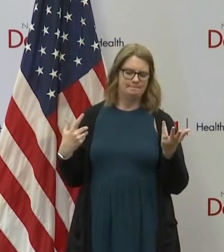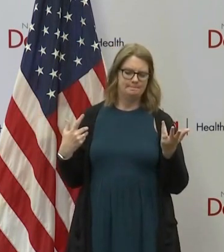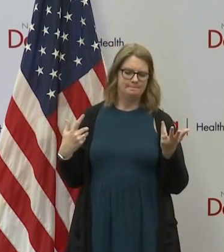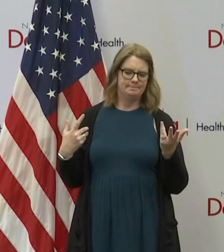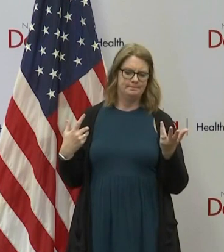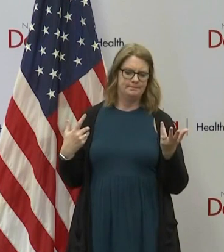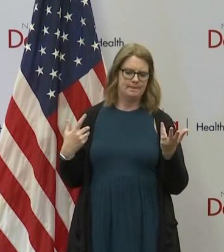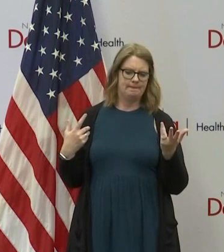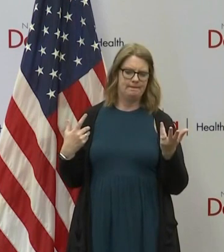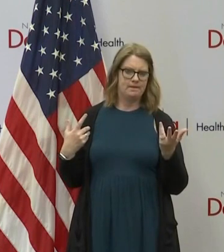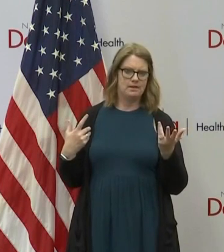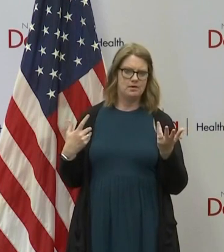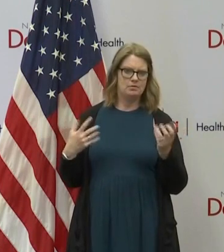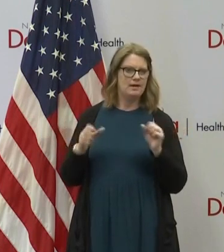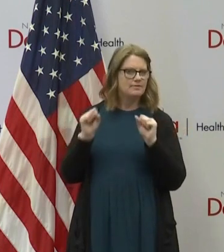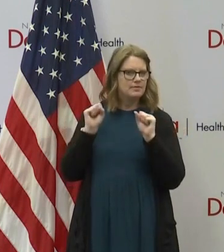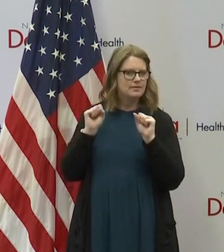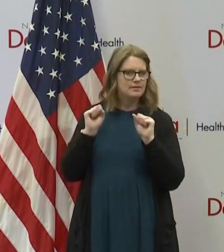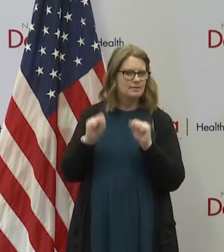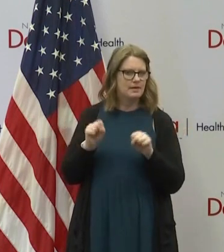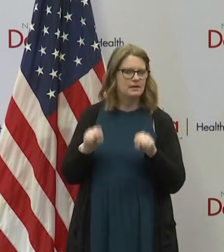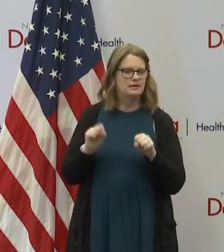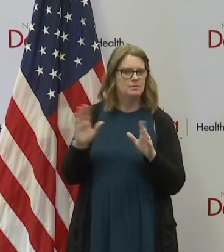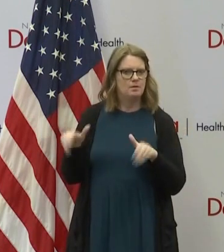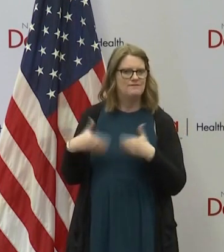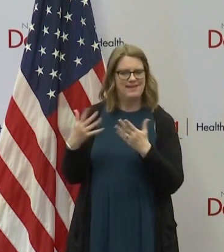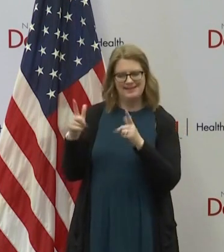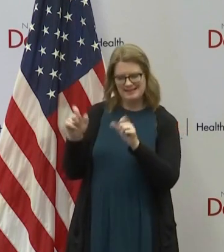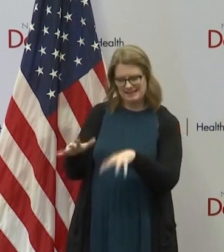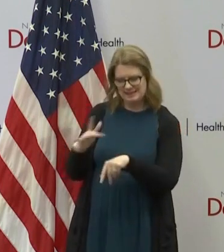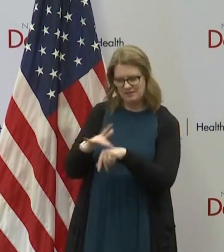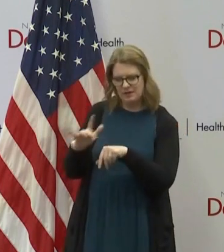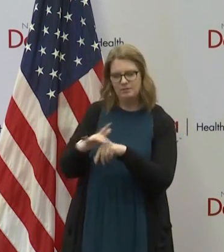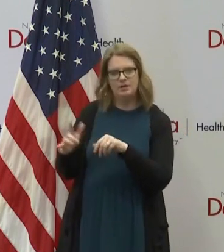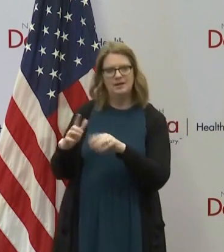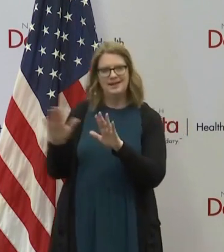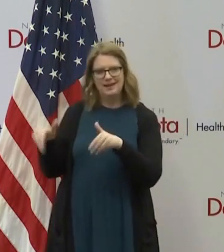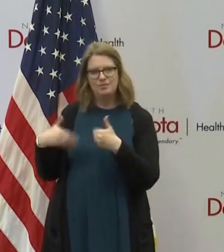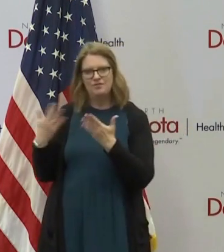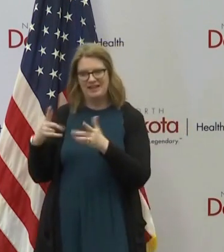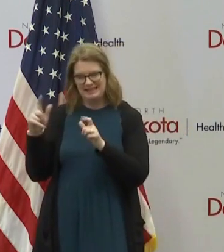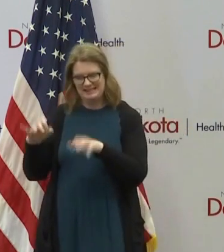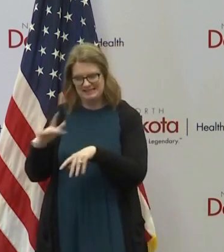we have the ability to deliver that capability and deliver it 7 days a week,